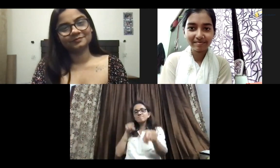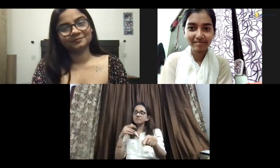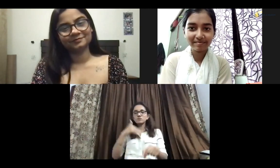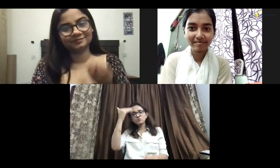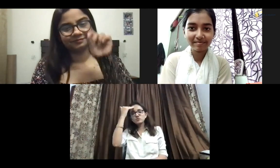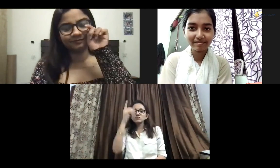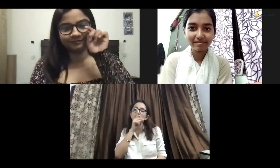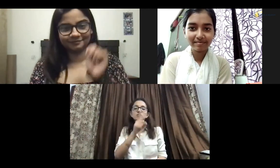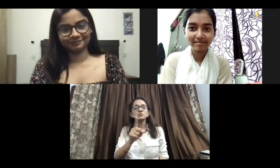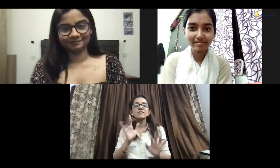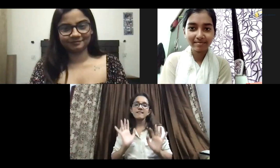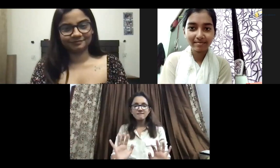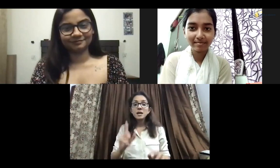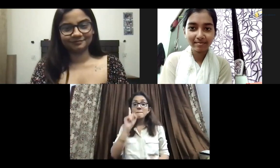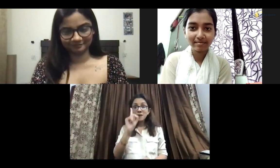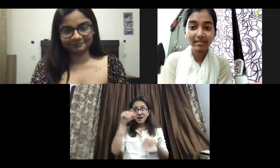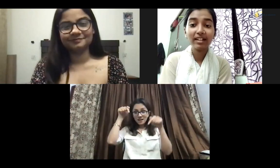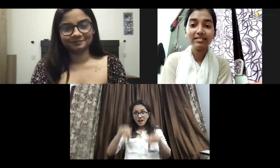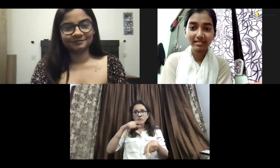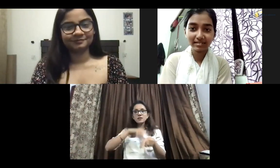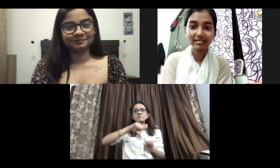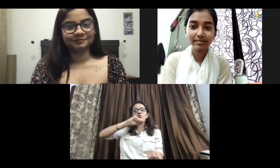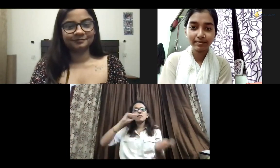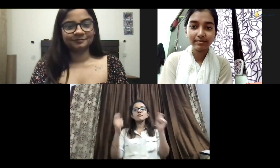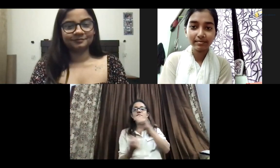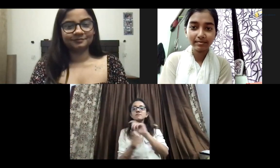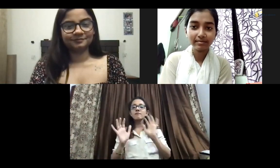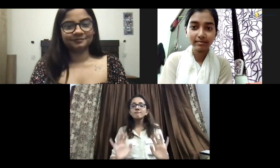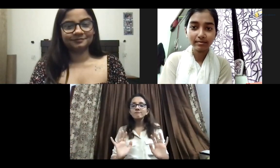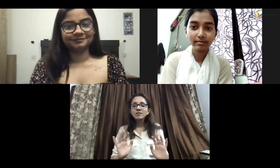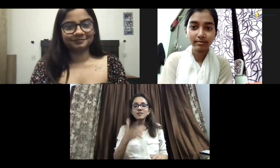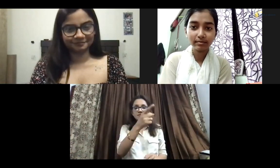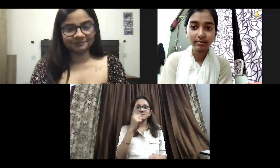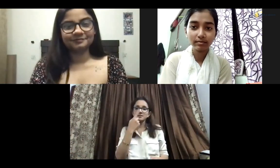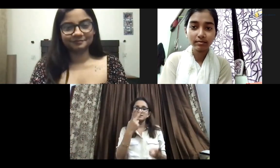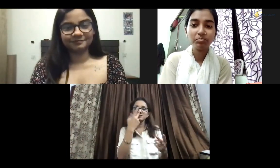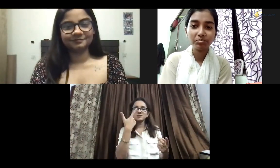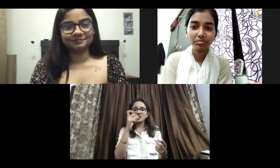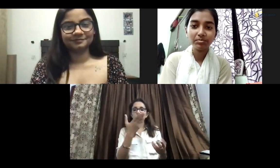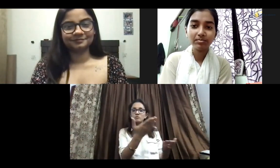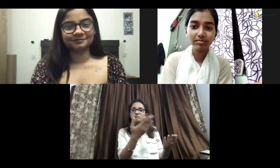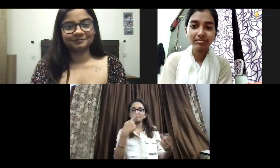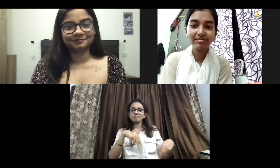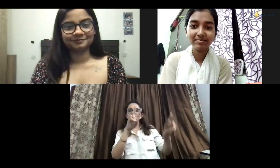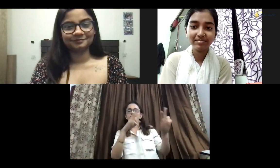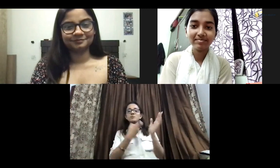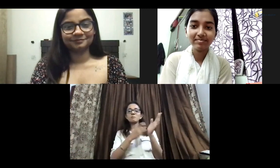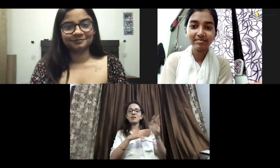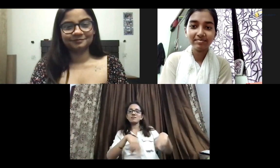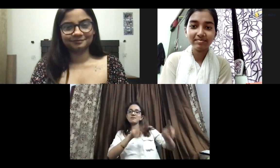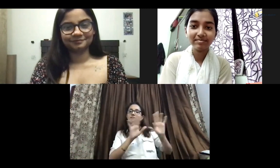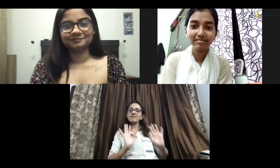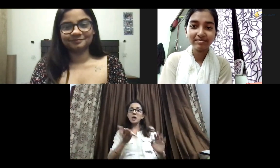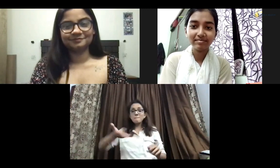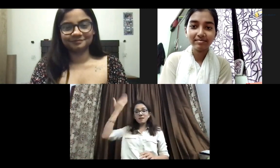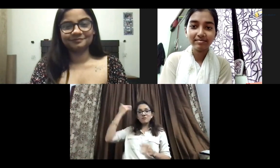true. Young people are learning up fast, but deaf people are lagging there as well. Now the time has changed because, as you